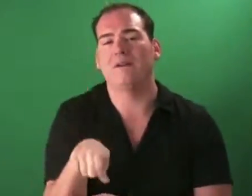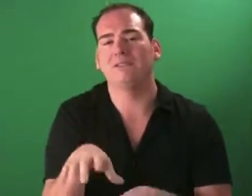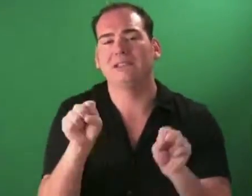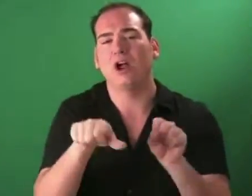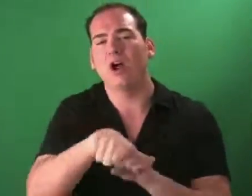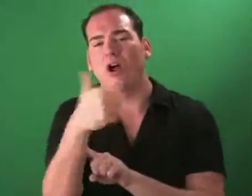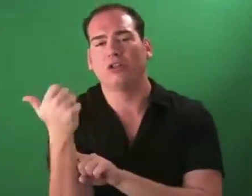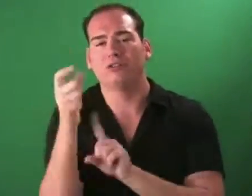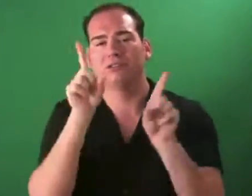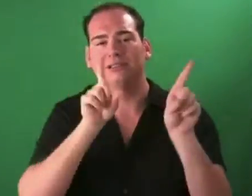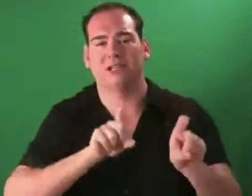answer.